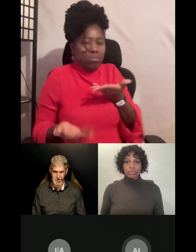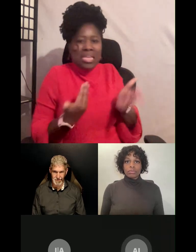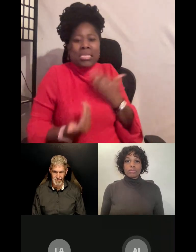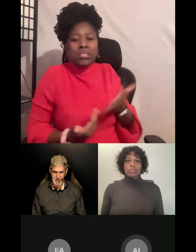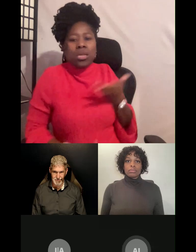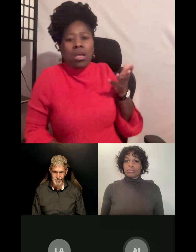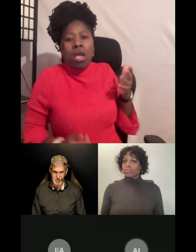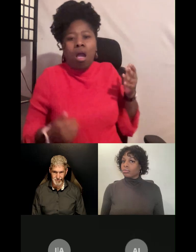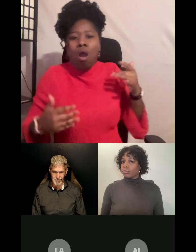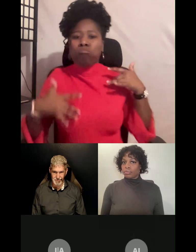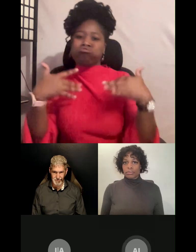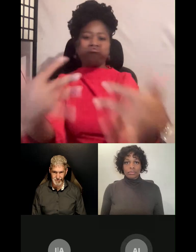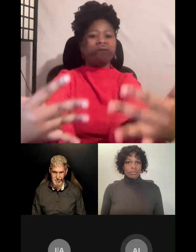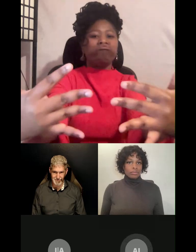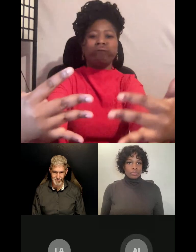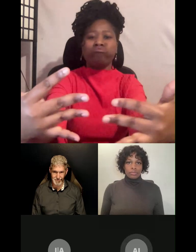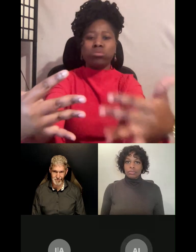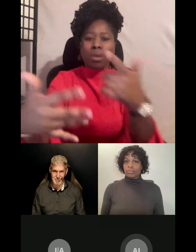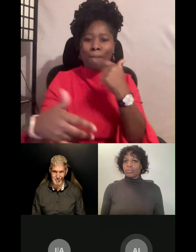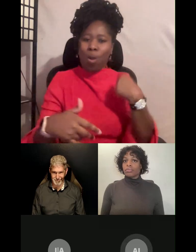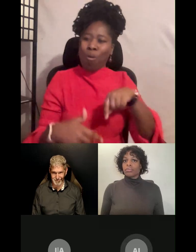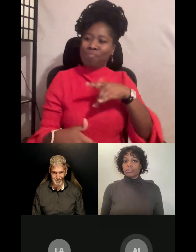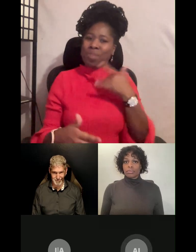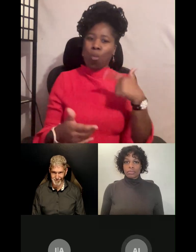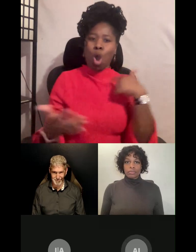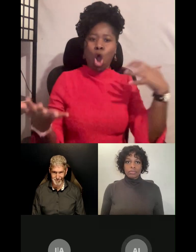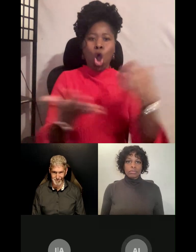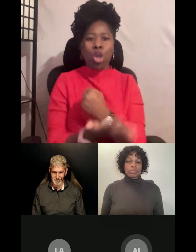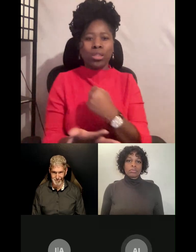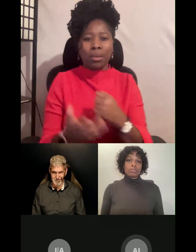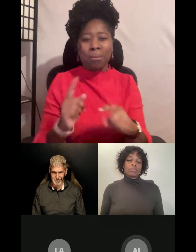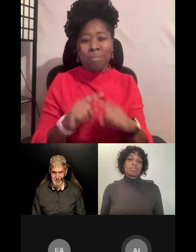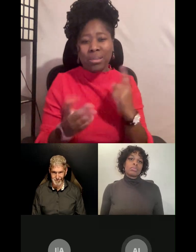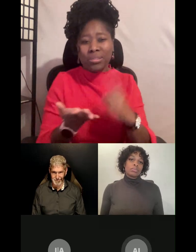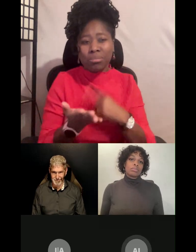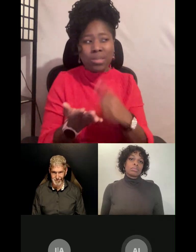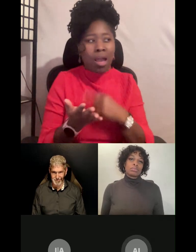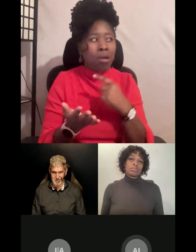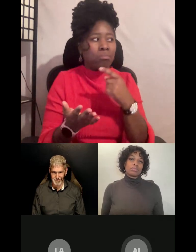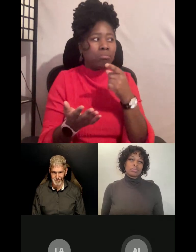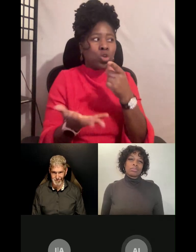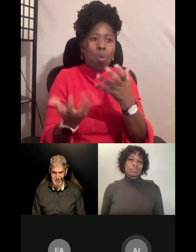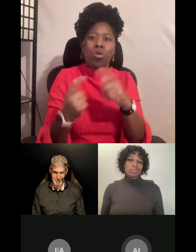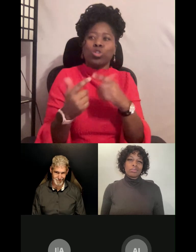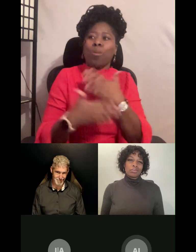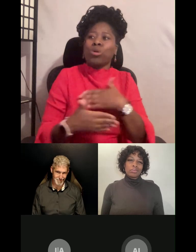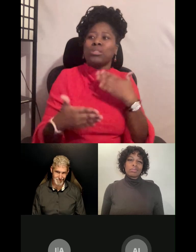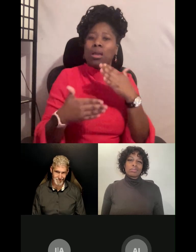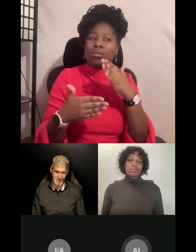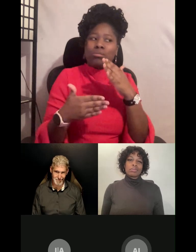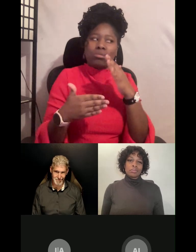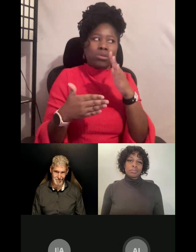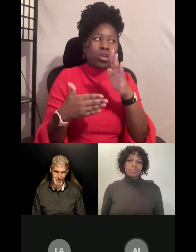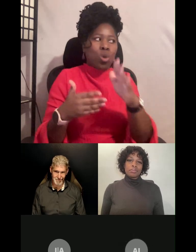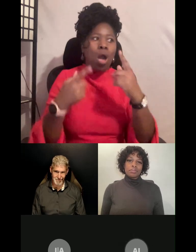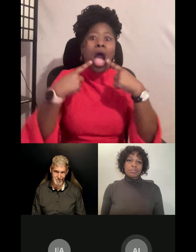going. We can't give up at the first thing. You know, it's easy, you know, you get hired and you do the thing,